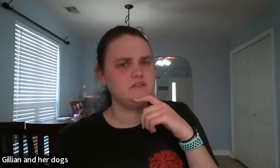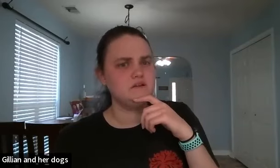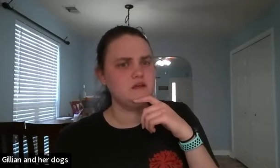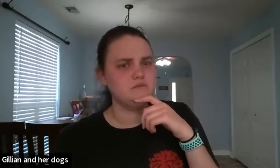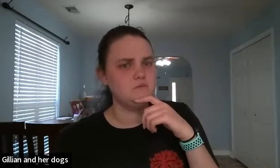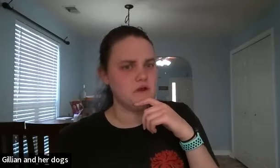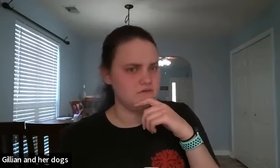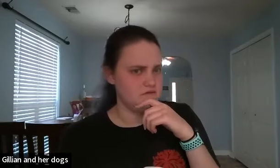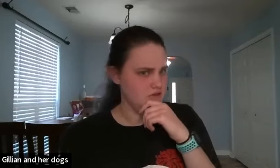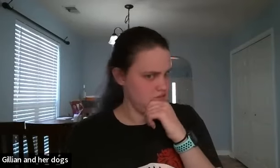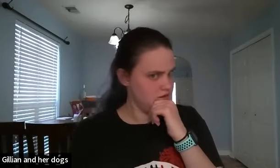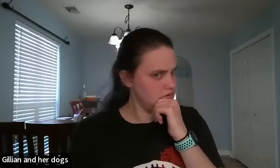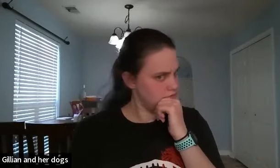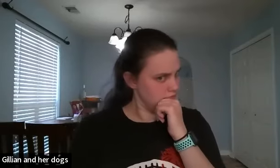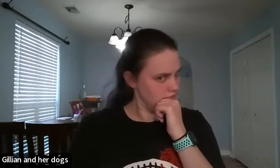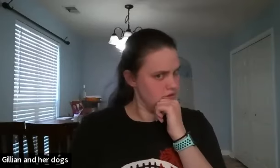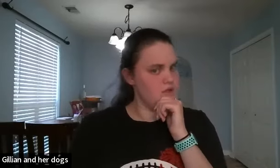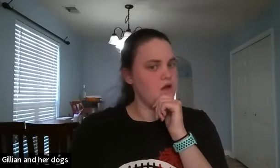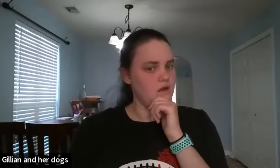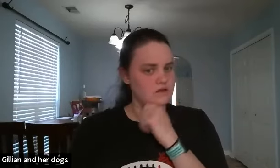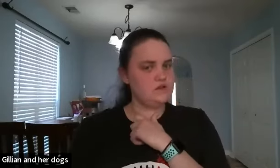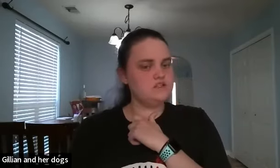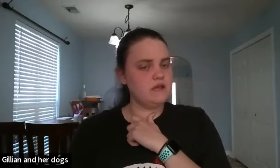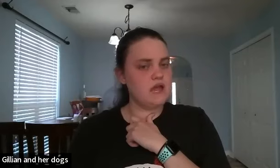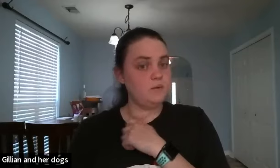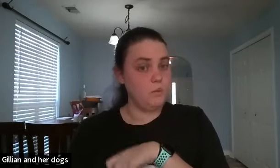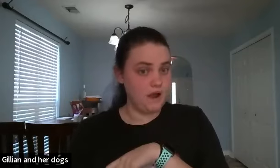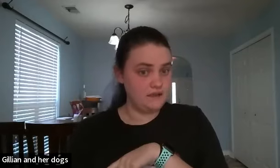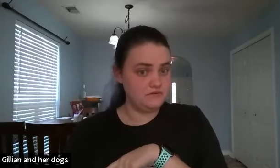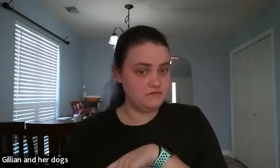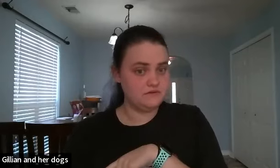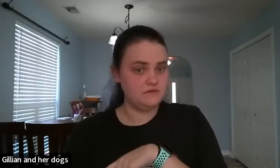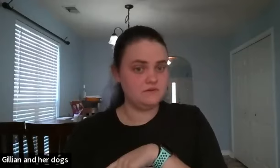started husband, wife, I think. Okay, so then we had